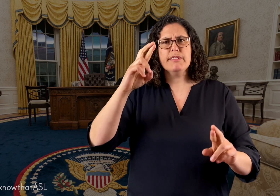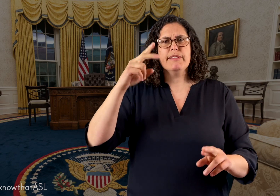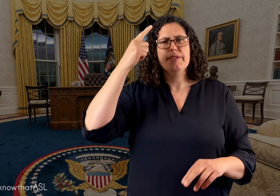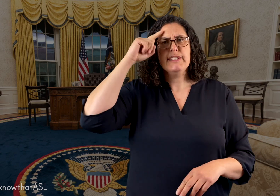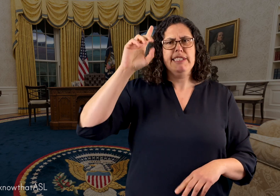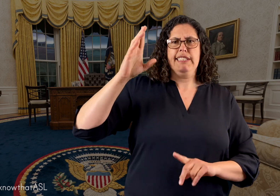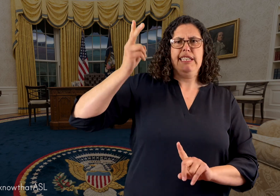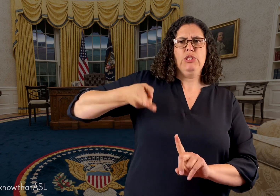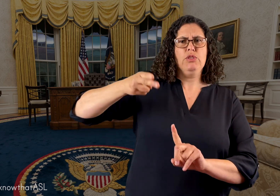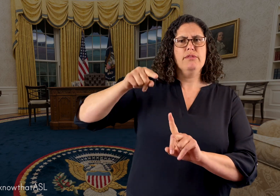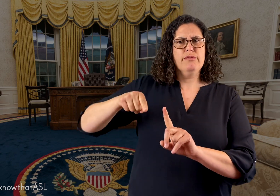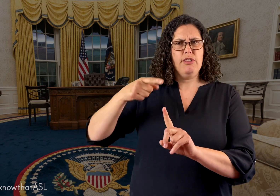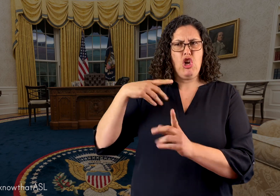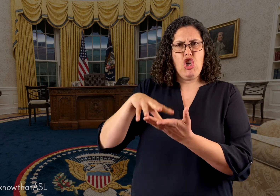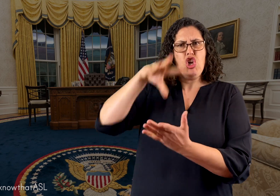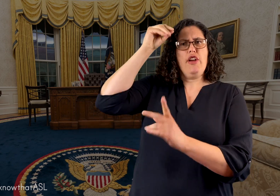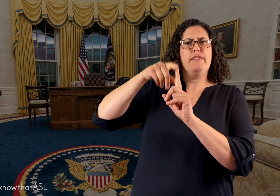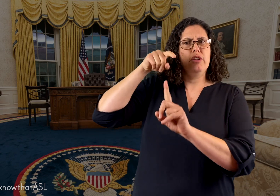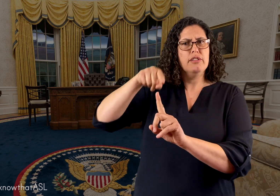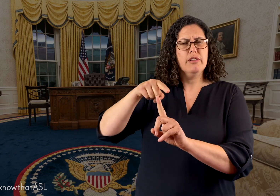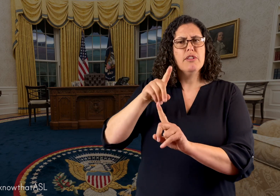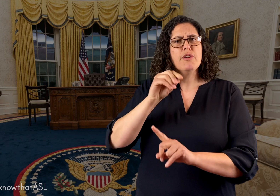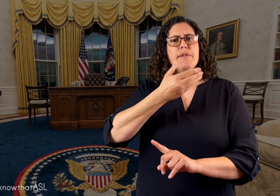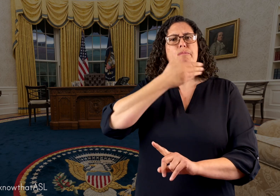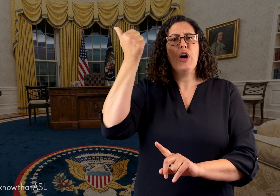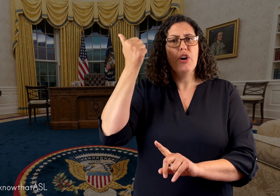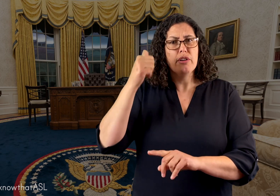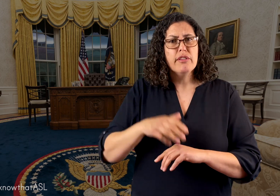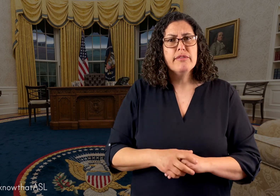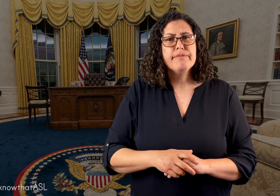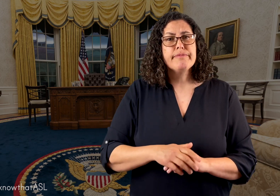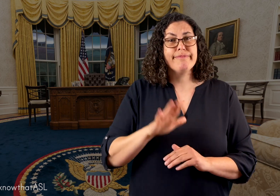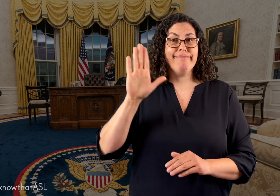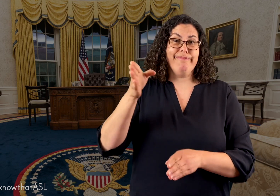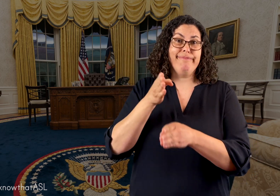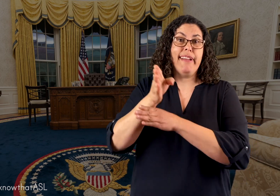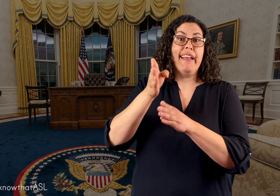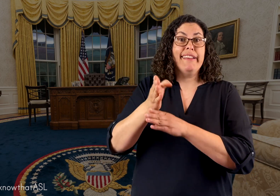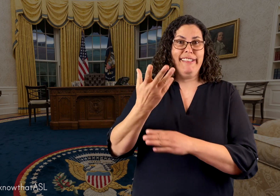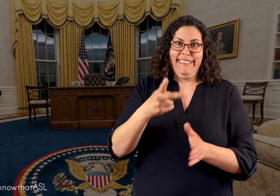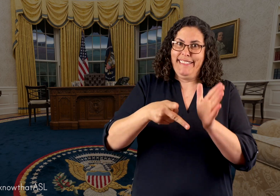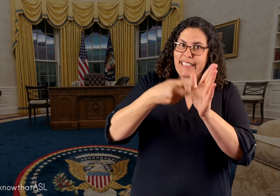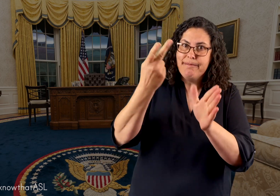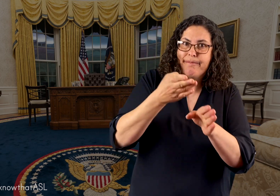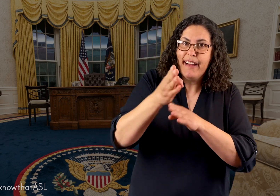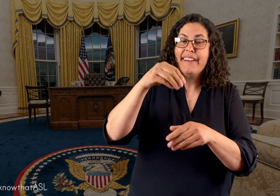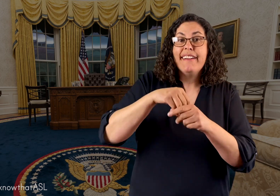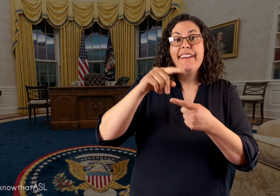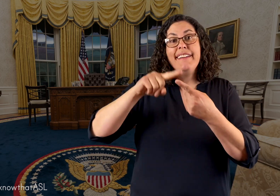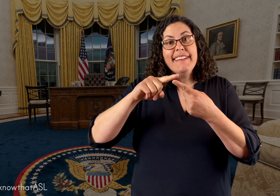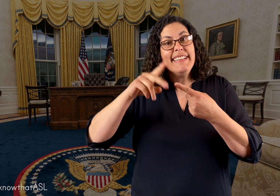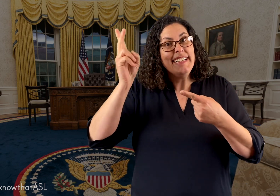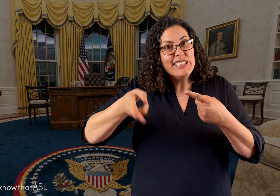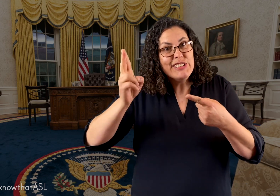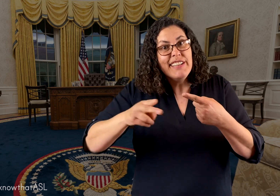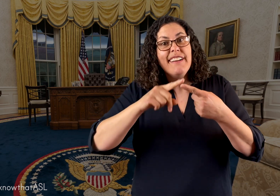including history. He'd like to improve the future, and he did double in history. He was a double major in history and political